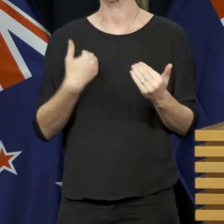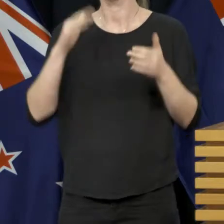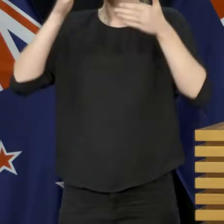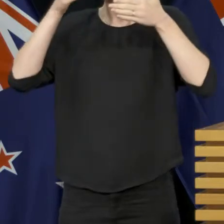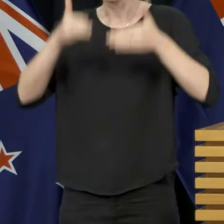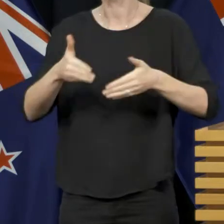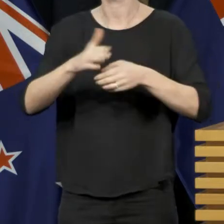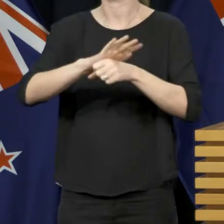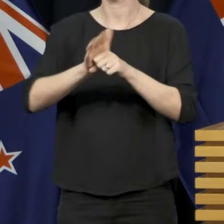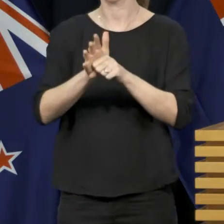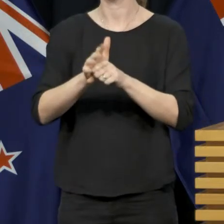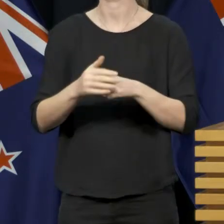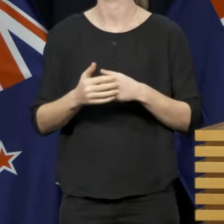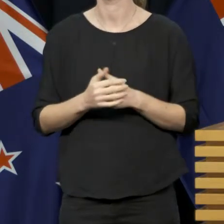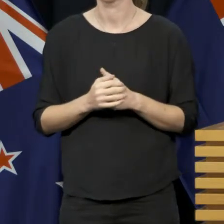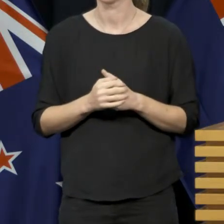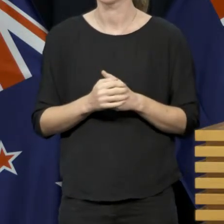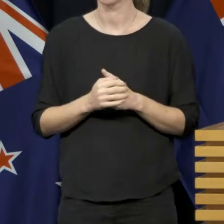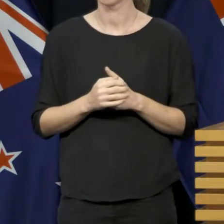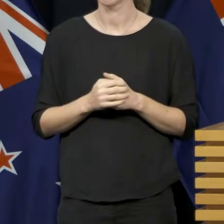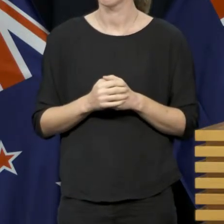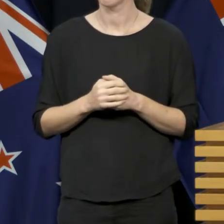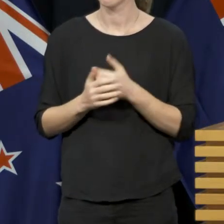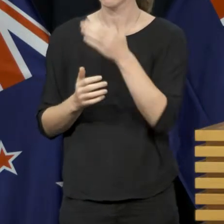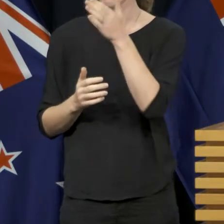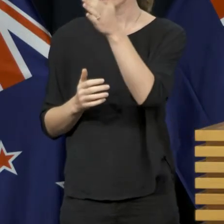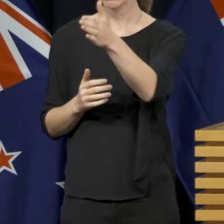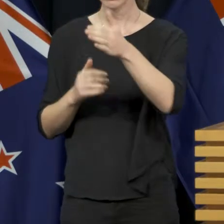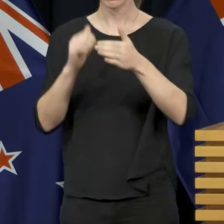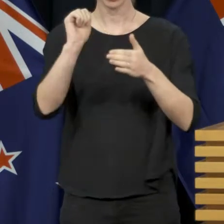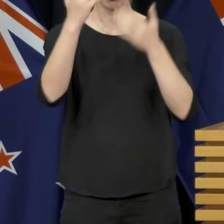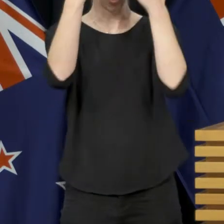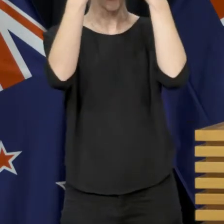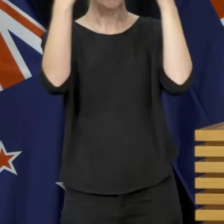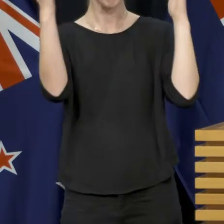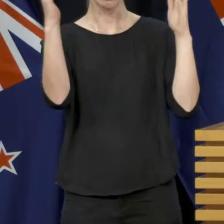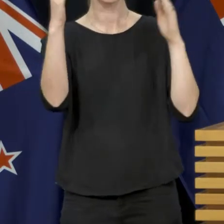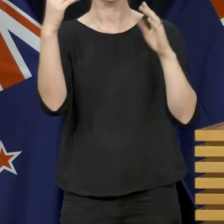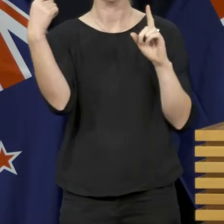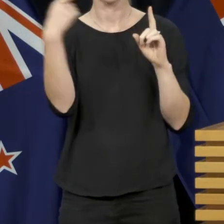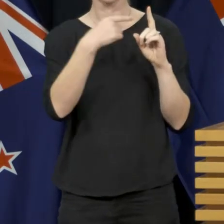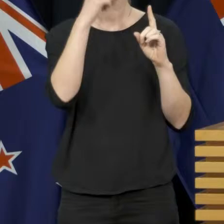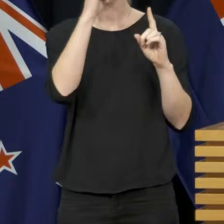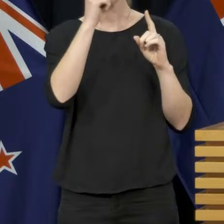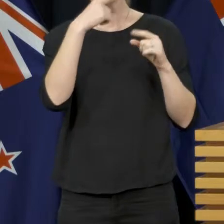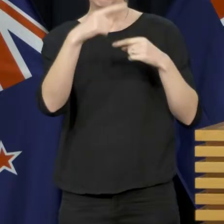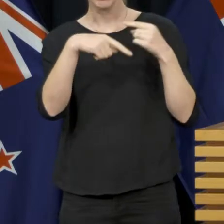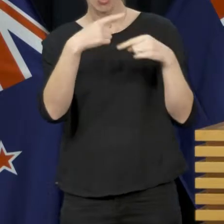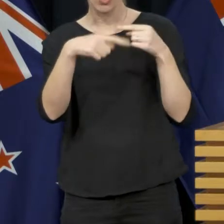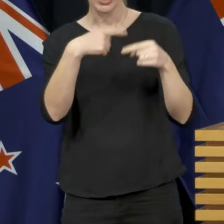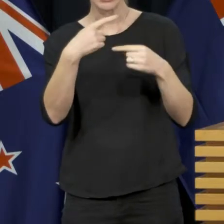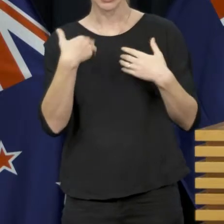from that either. How much was it? Did he have an open mind that he may be able to stay on as the Health Minister?